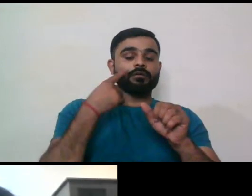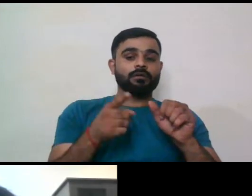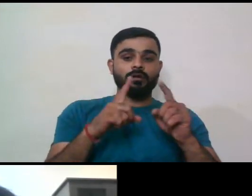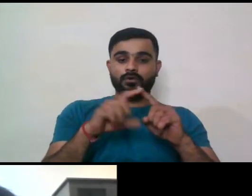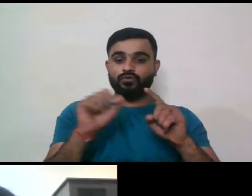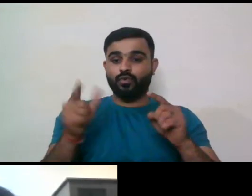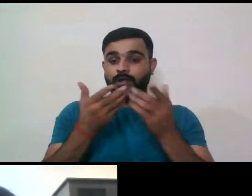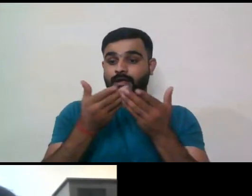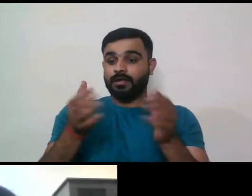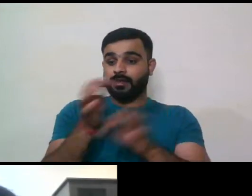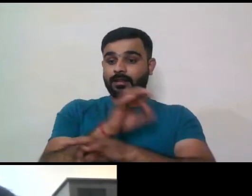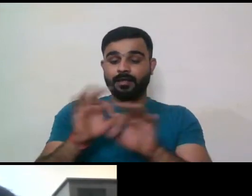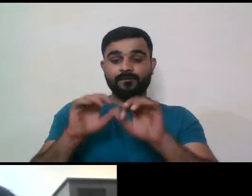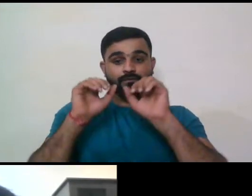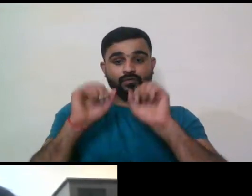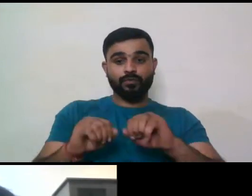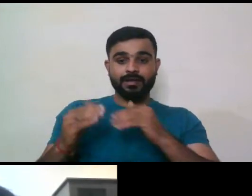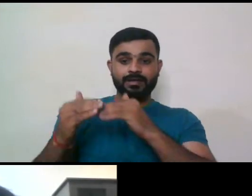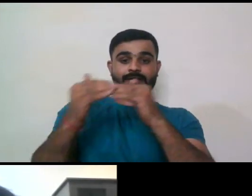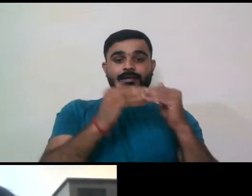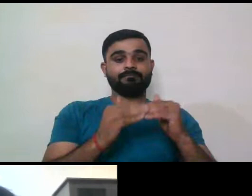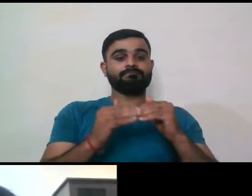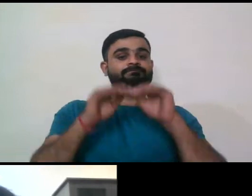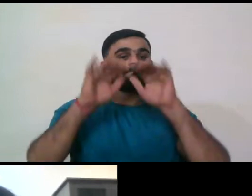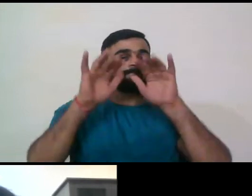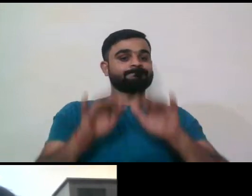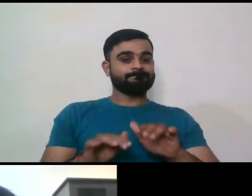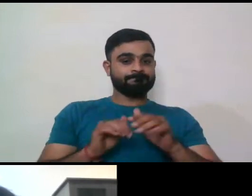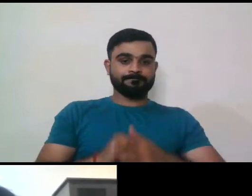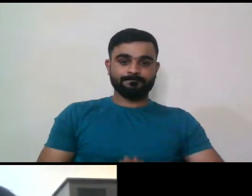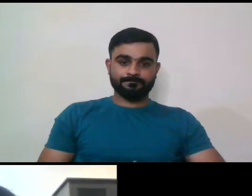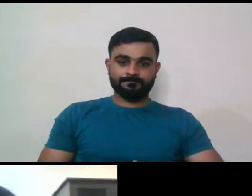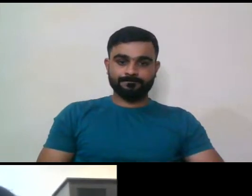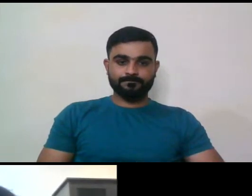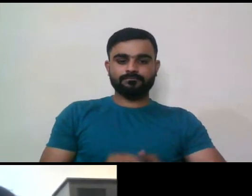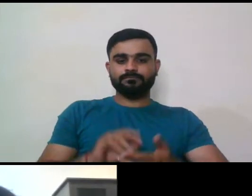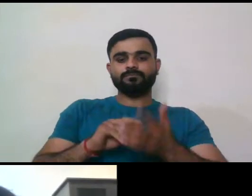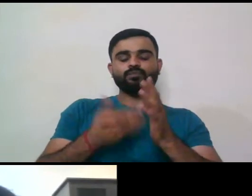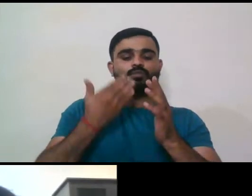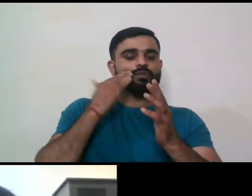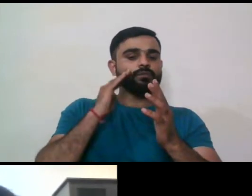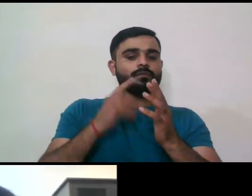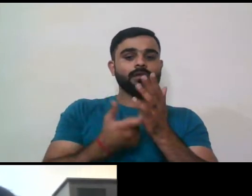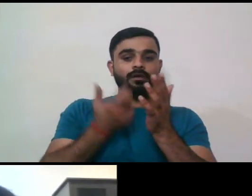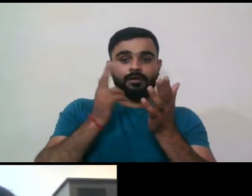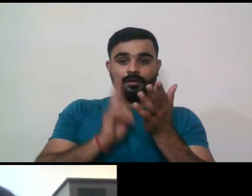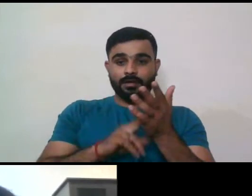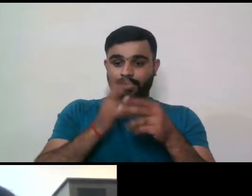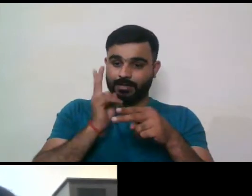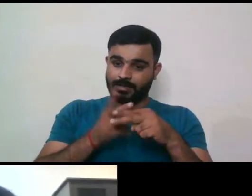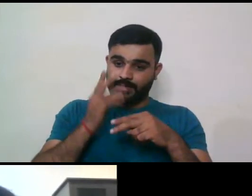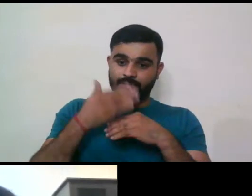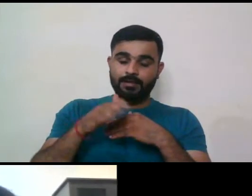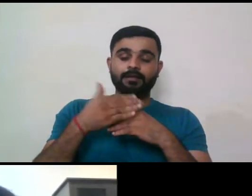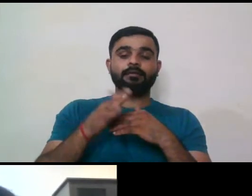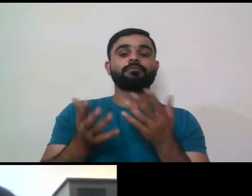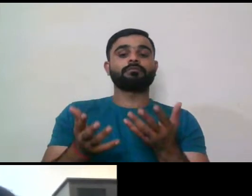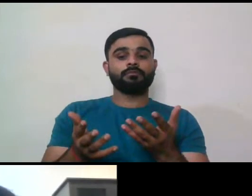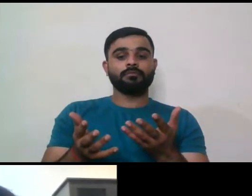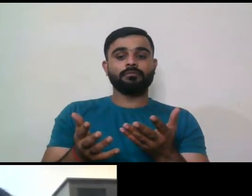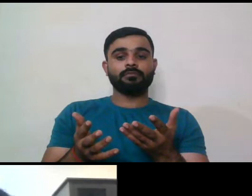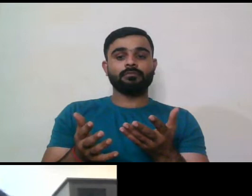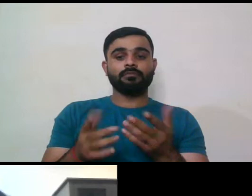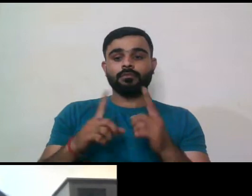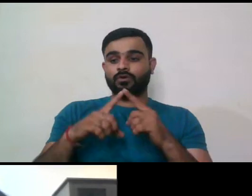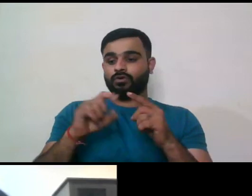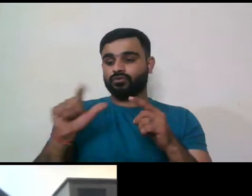are available and we have standardized texts on which we can run this kind of these kinds of